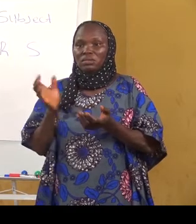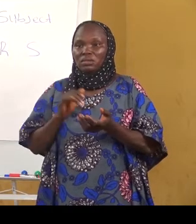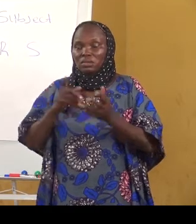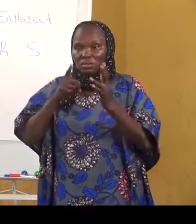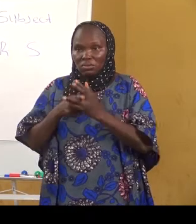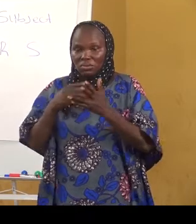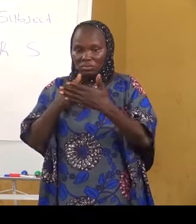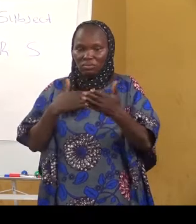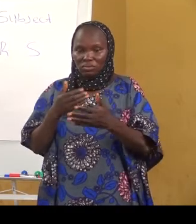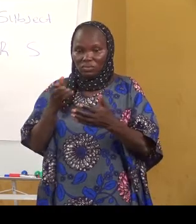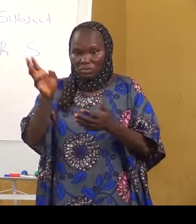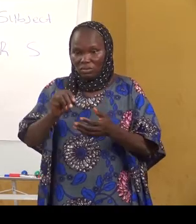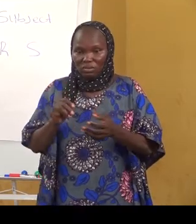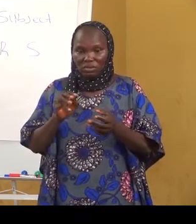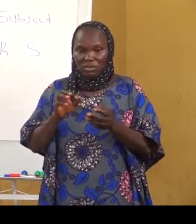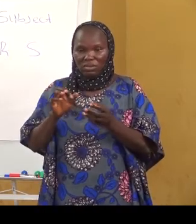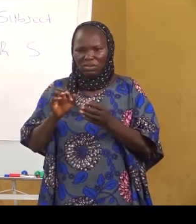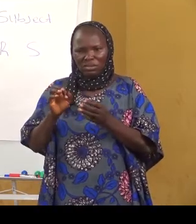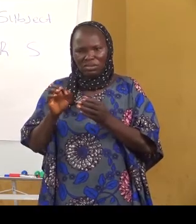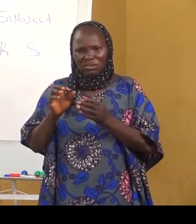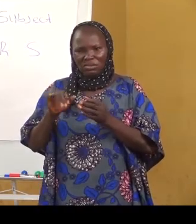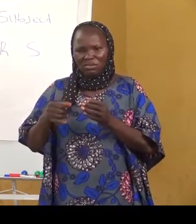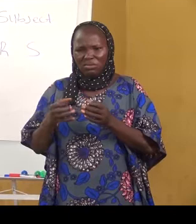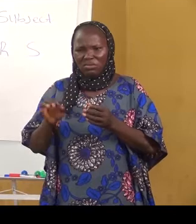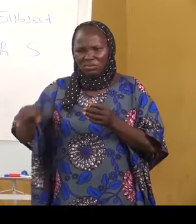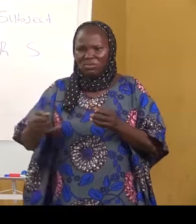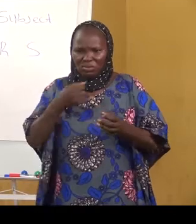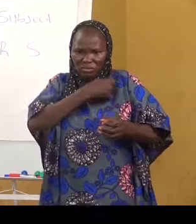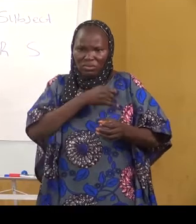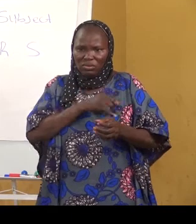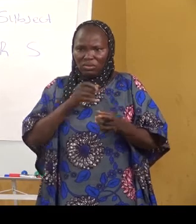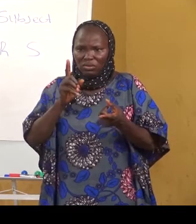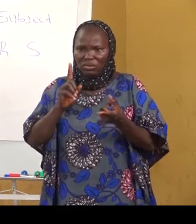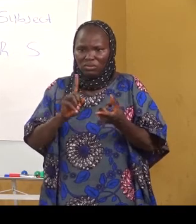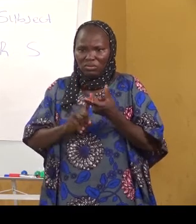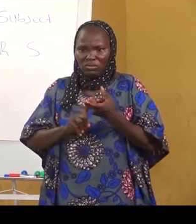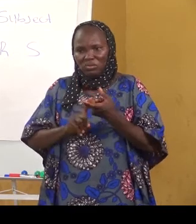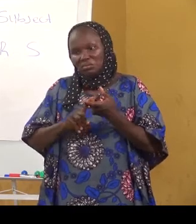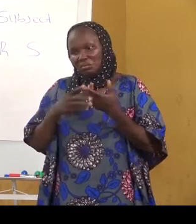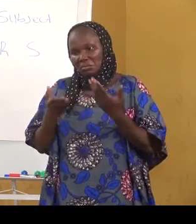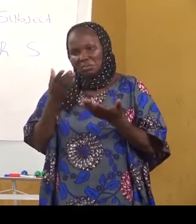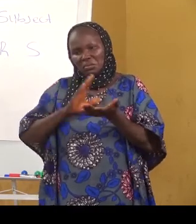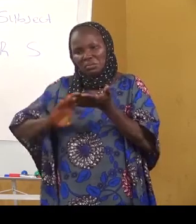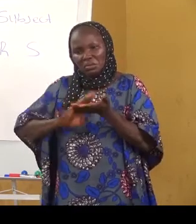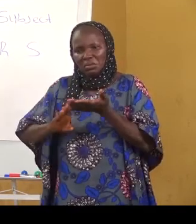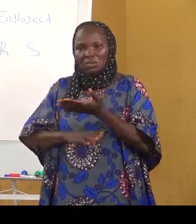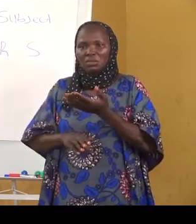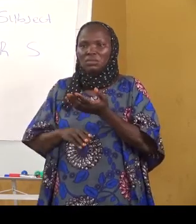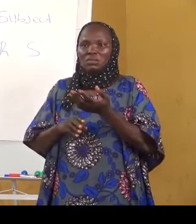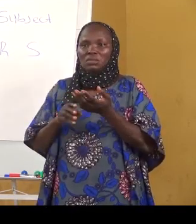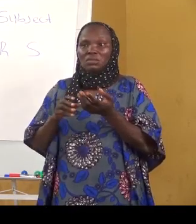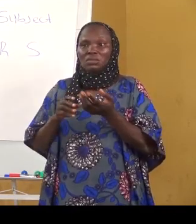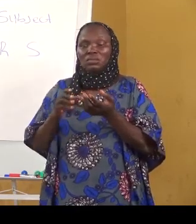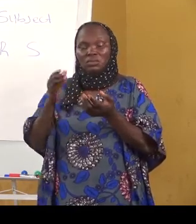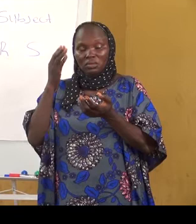of Joseph to revenge, Joseph never did. He forgave his brothers. Despite the fact that the brothers